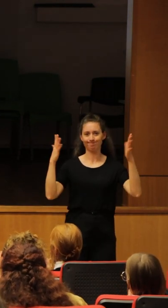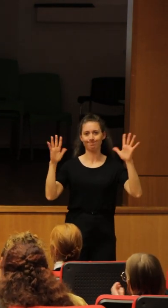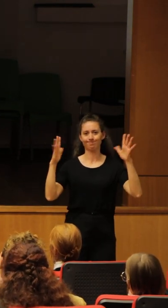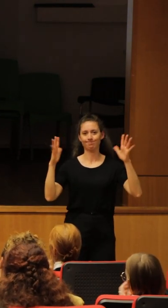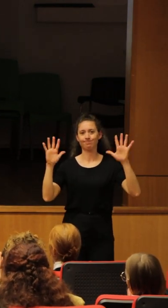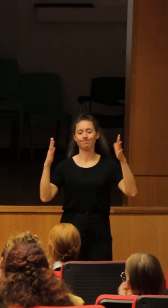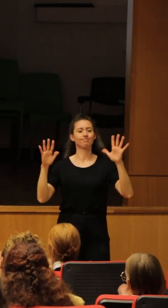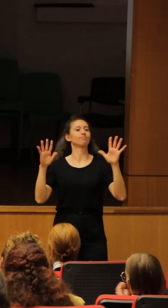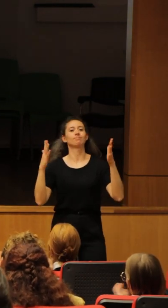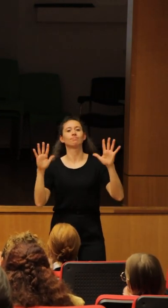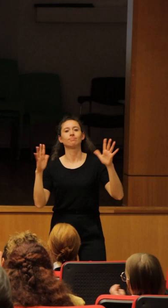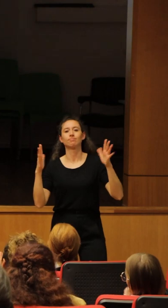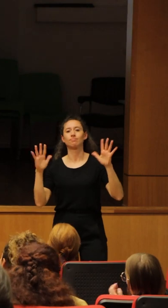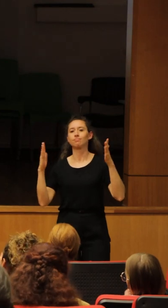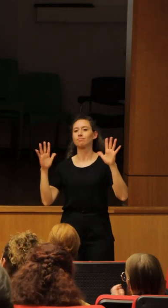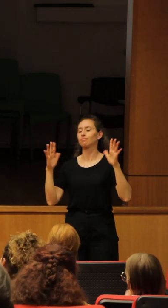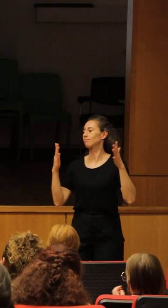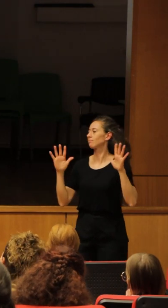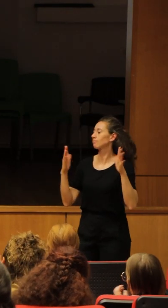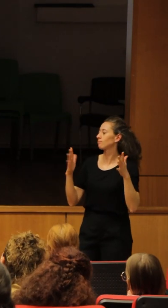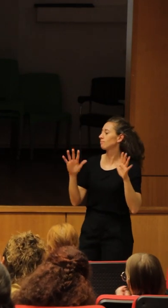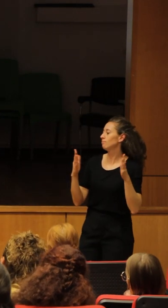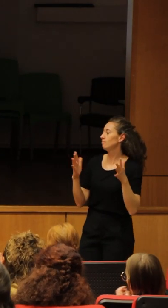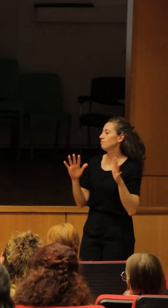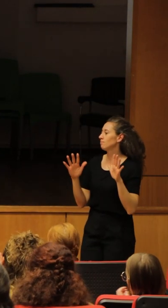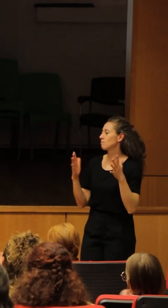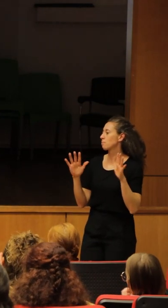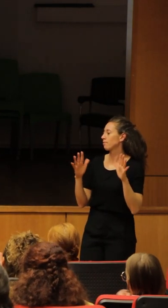promise. No more metaphors.